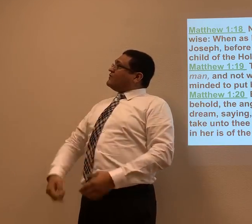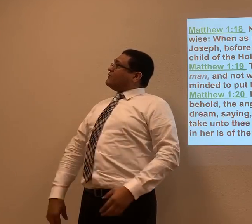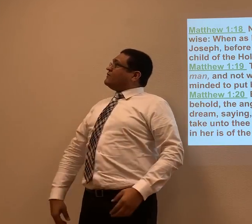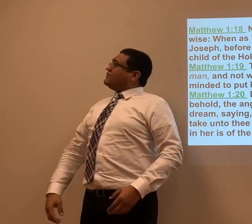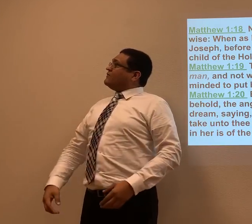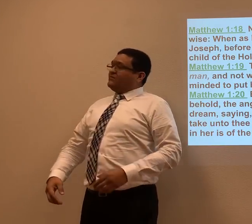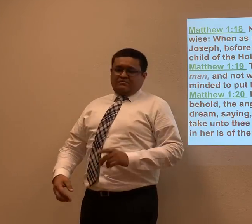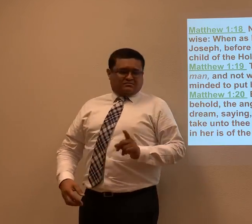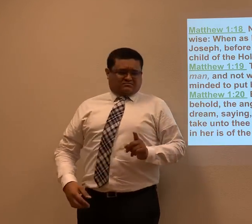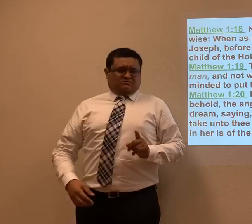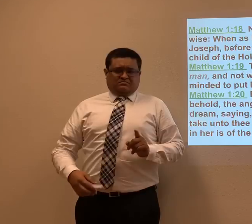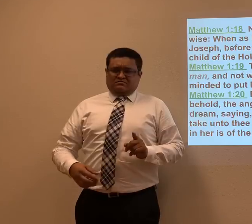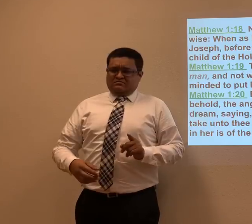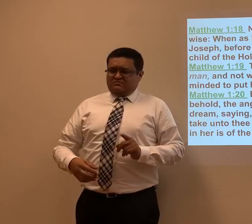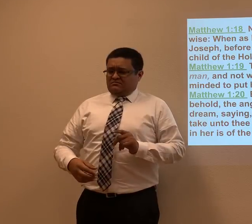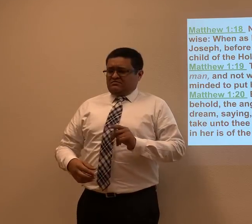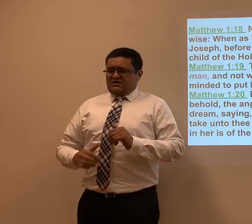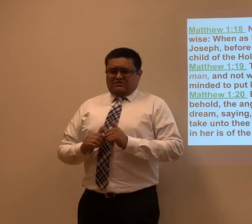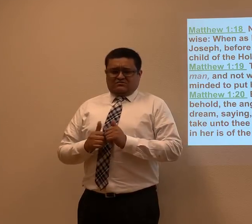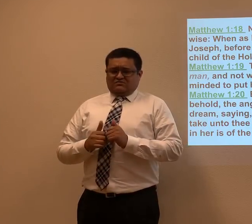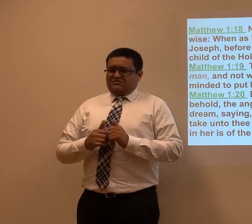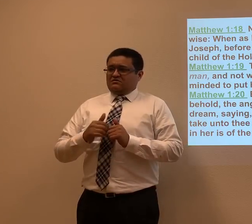So, and he knew that the Holy Ghost overshadowed her, but